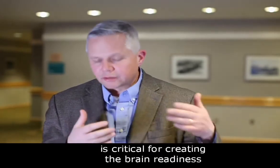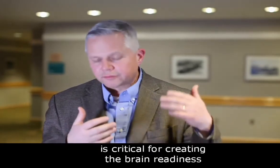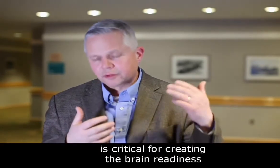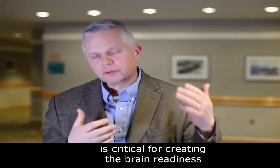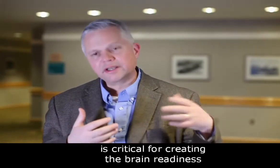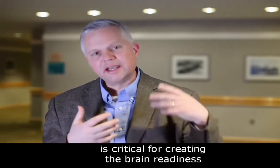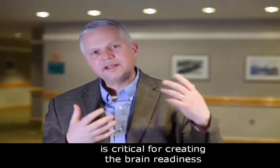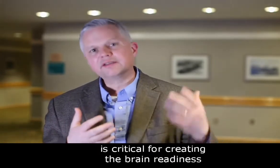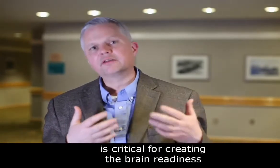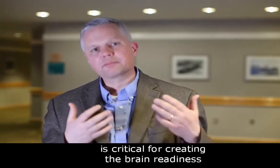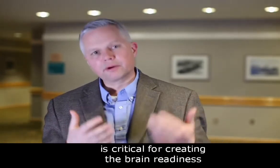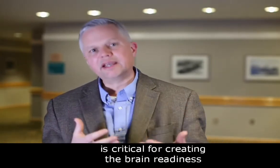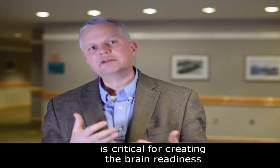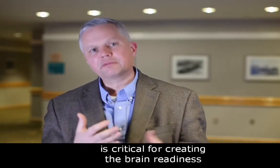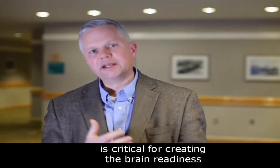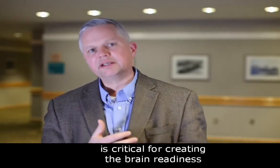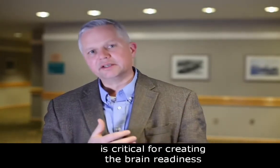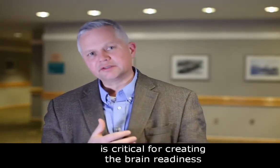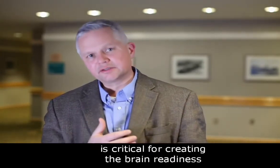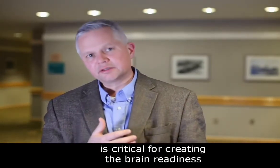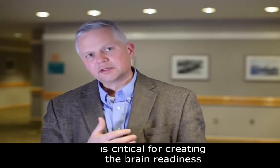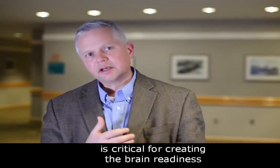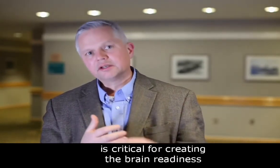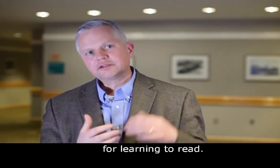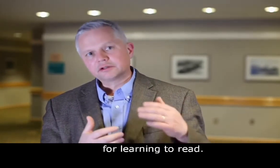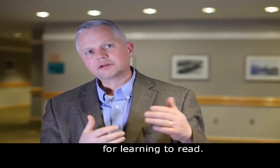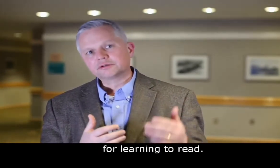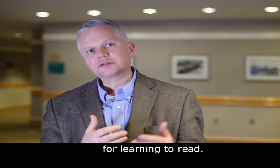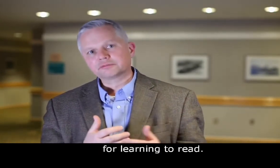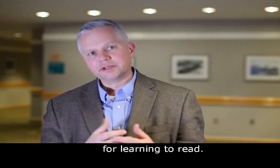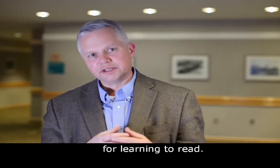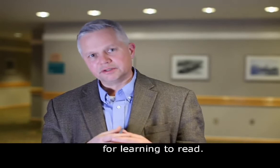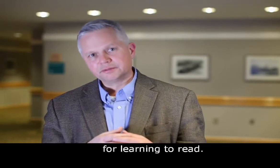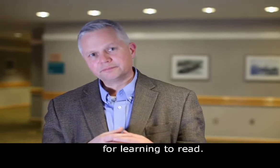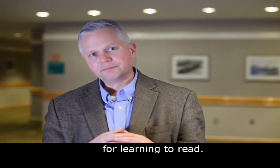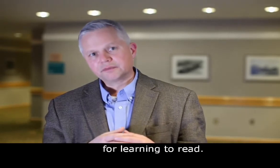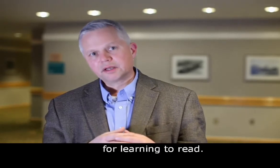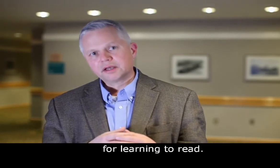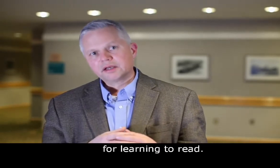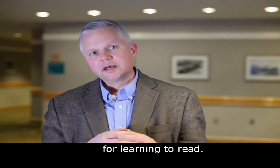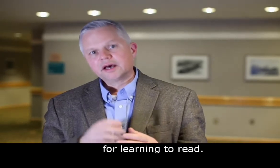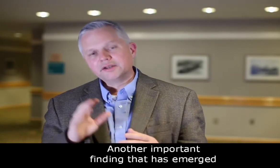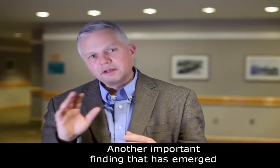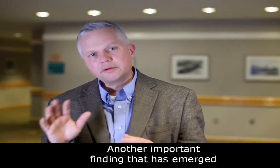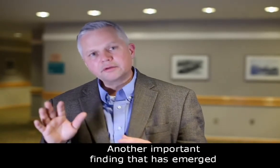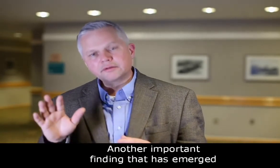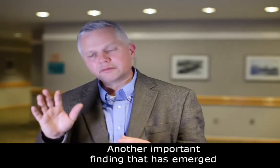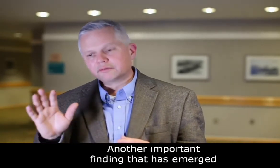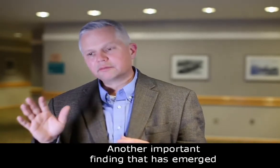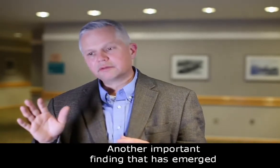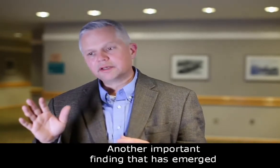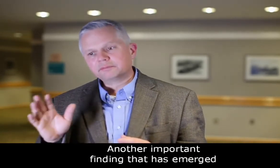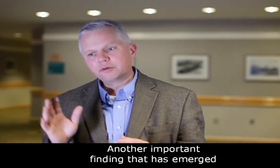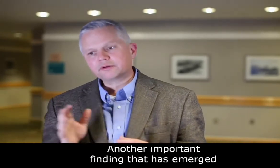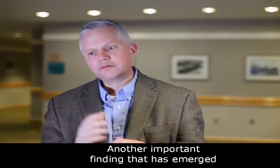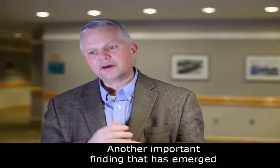for creating the brain readiness to learn to read. Another important